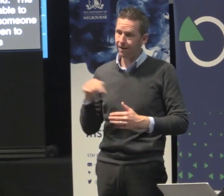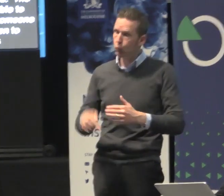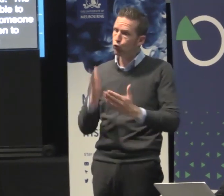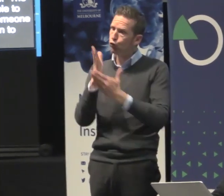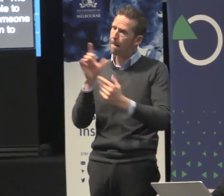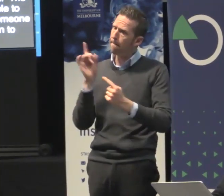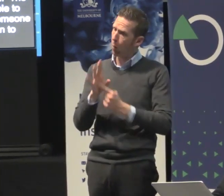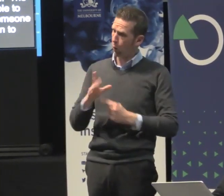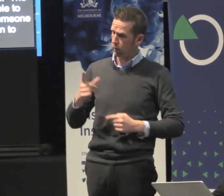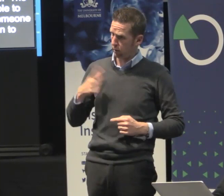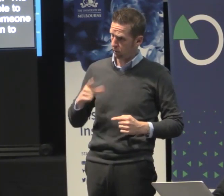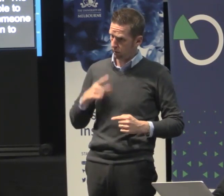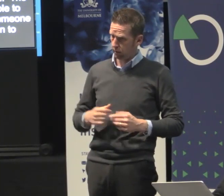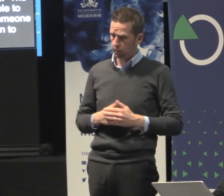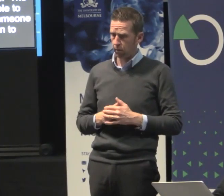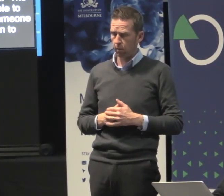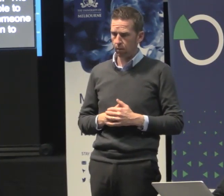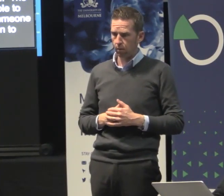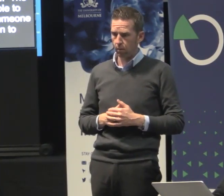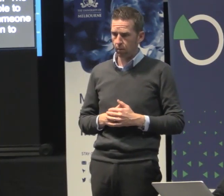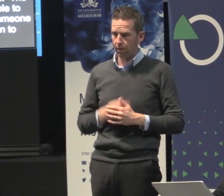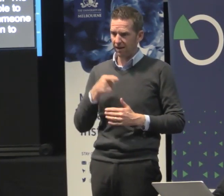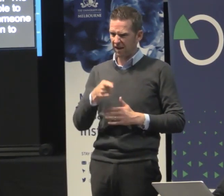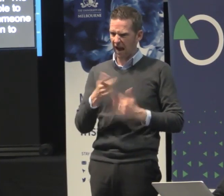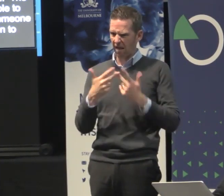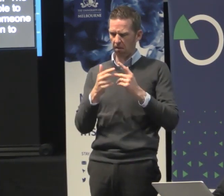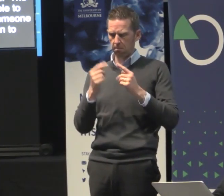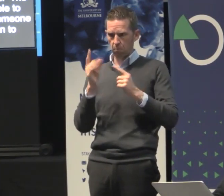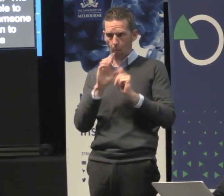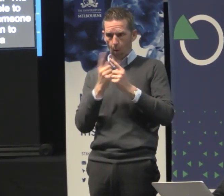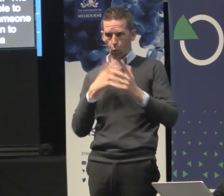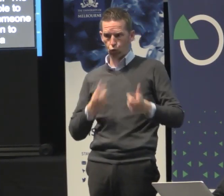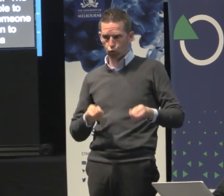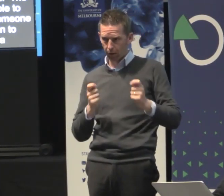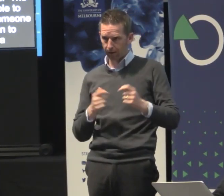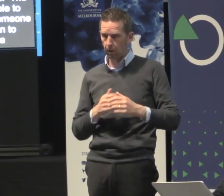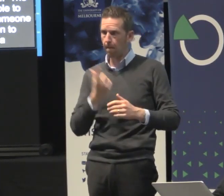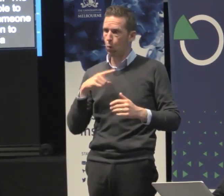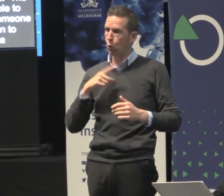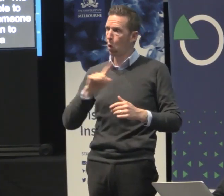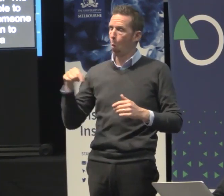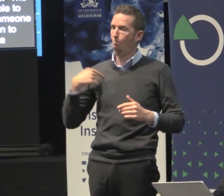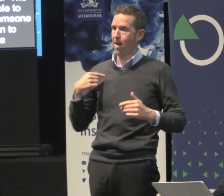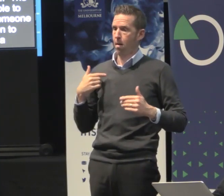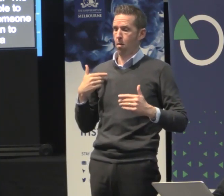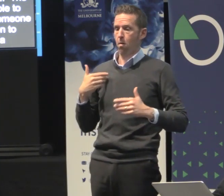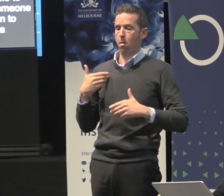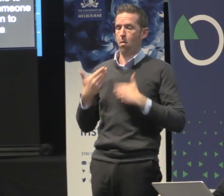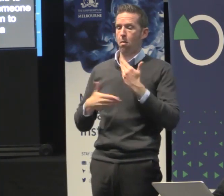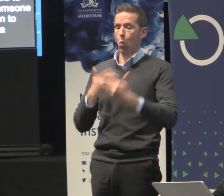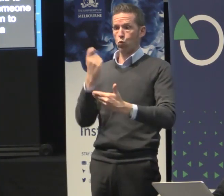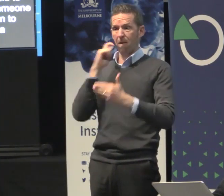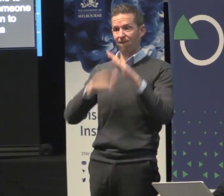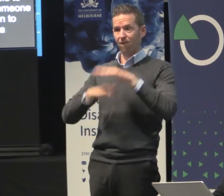because of an issue that I want to raise, and that is that we're moving to full